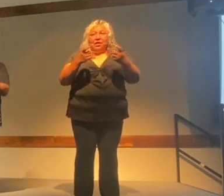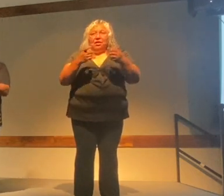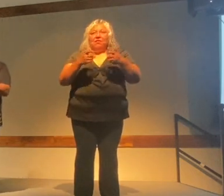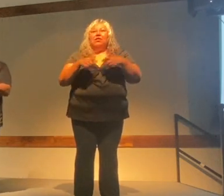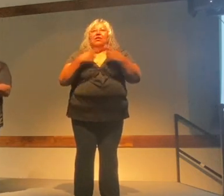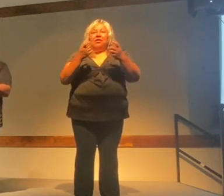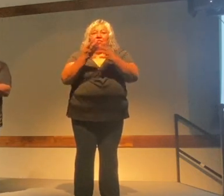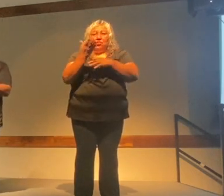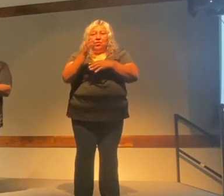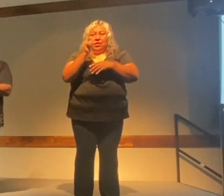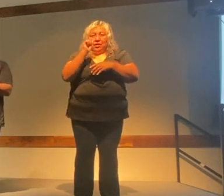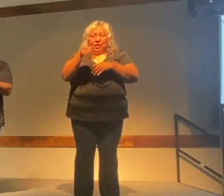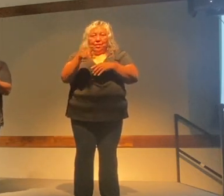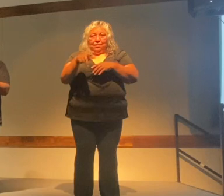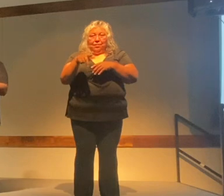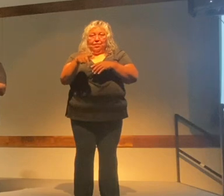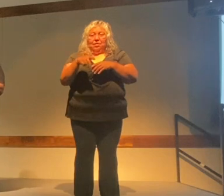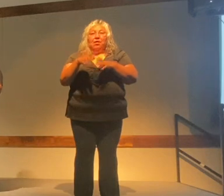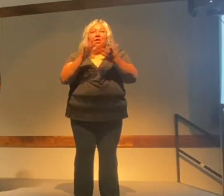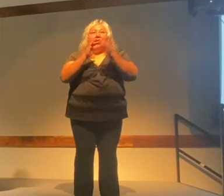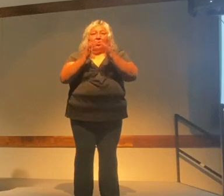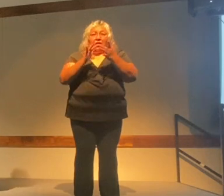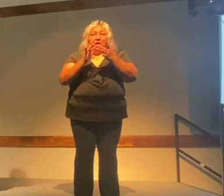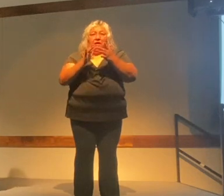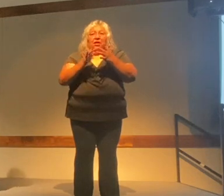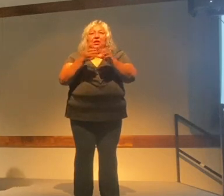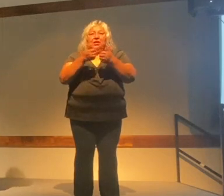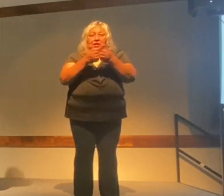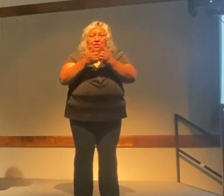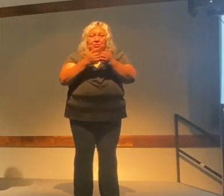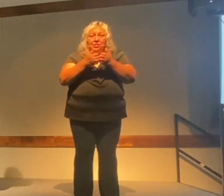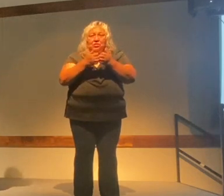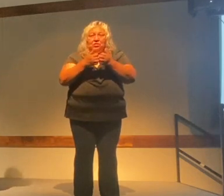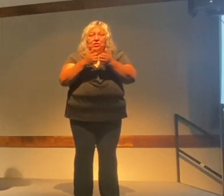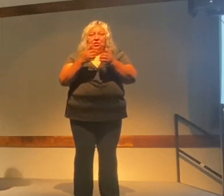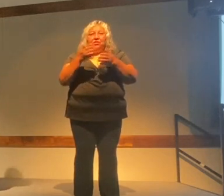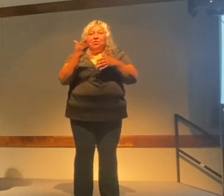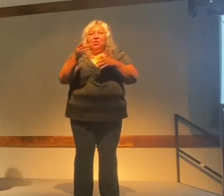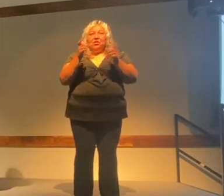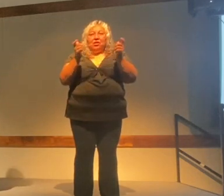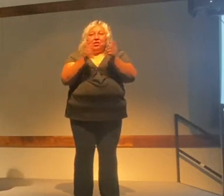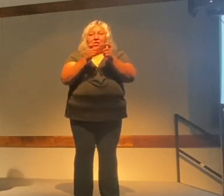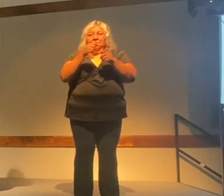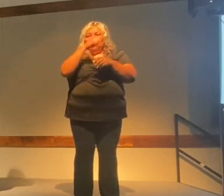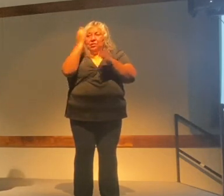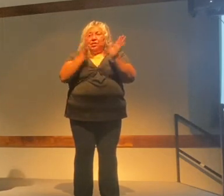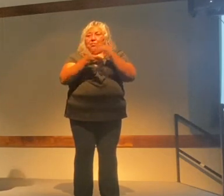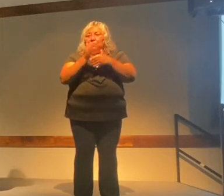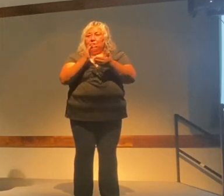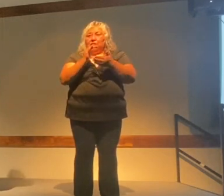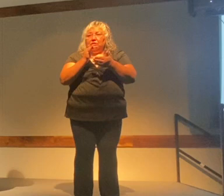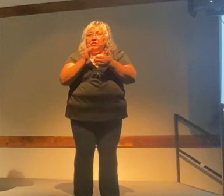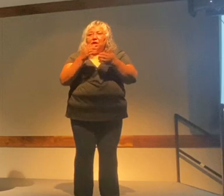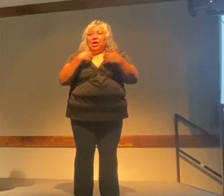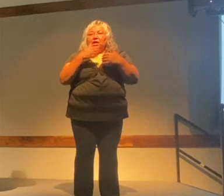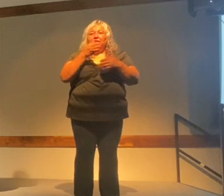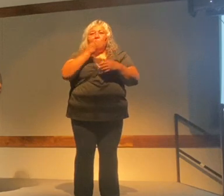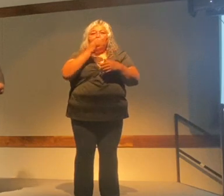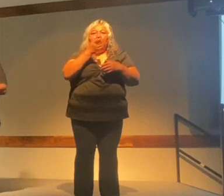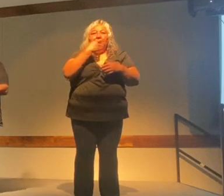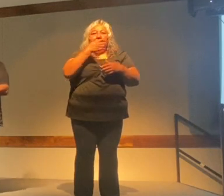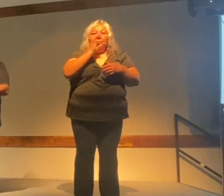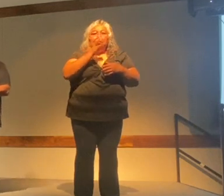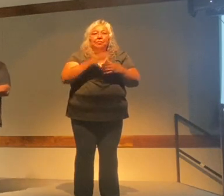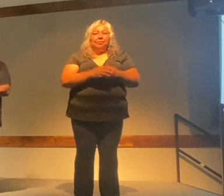app, online, through text message. There's a little black box up there where you got your communion